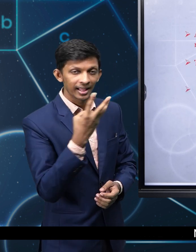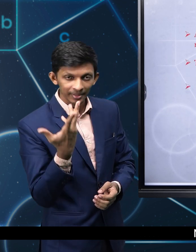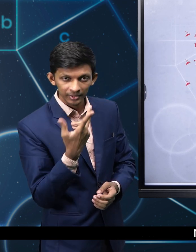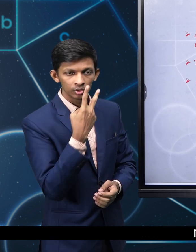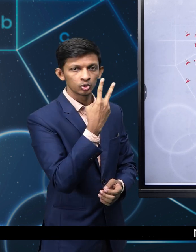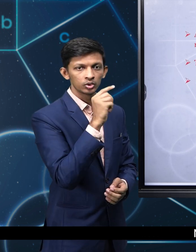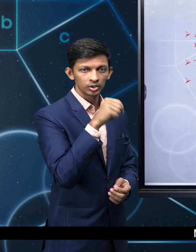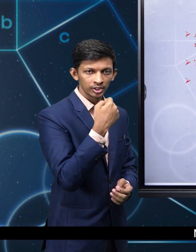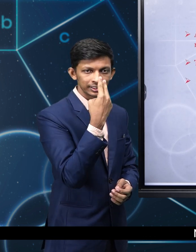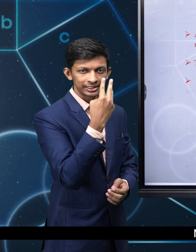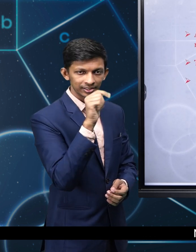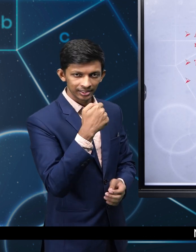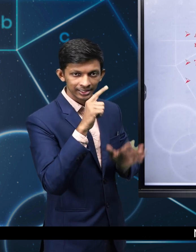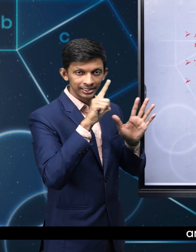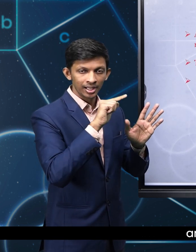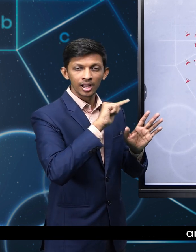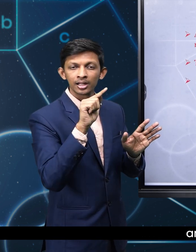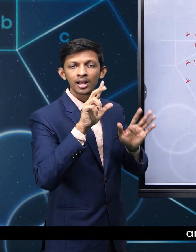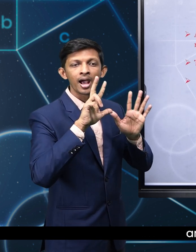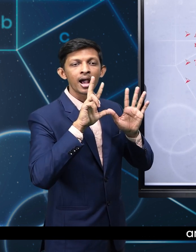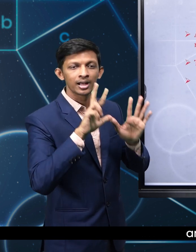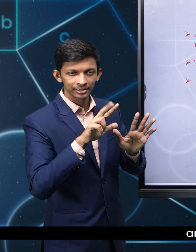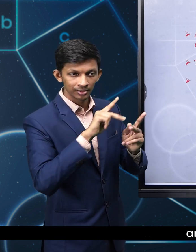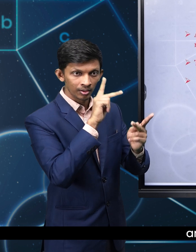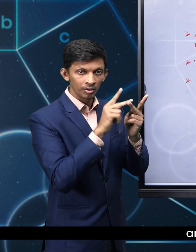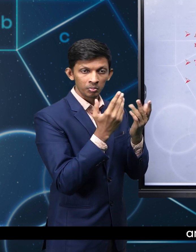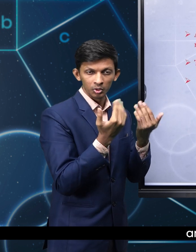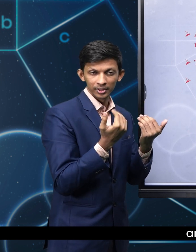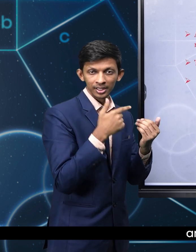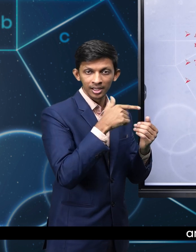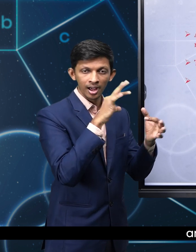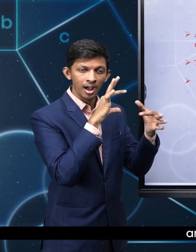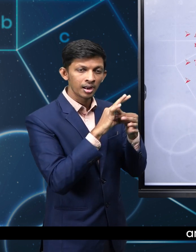Numbers that end with 2, 3, 7 and 8 are not perfect squares.